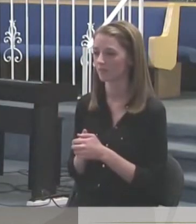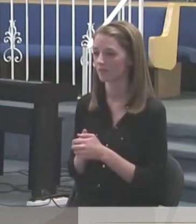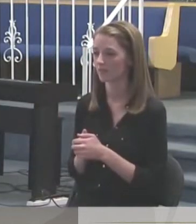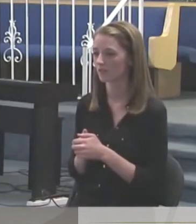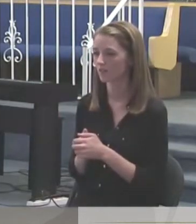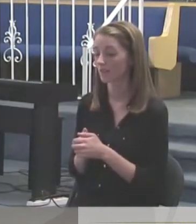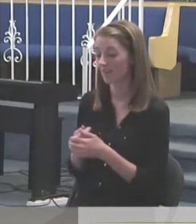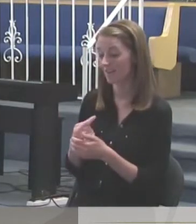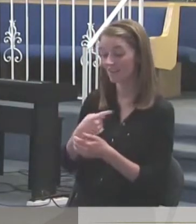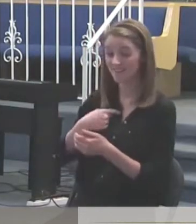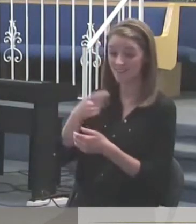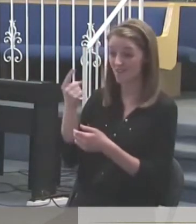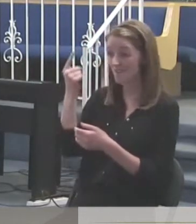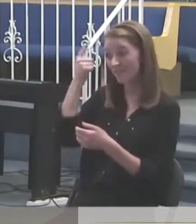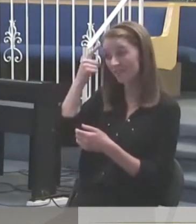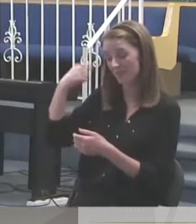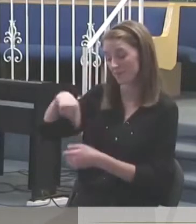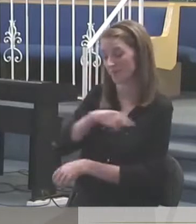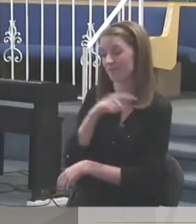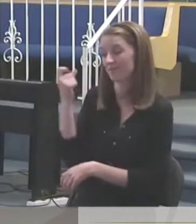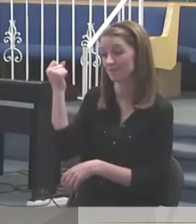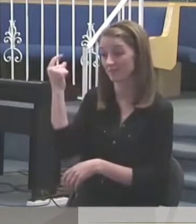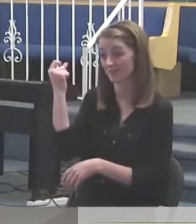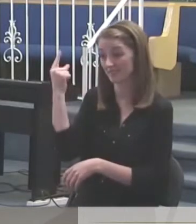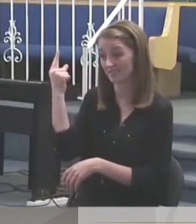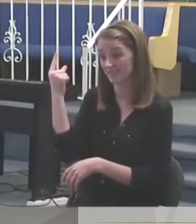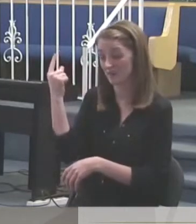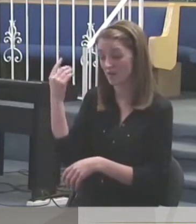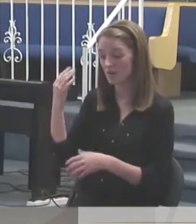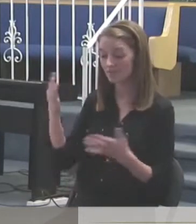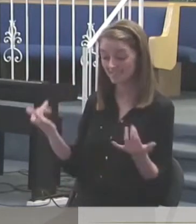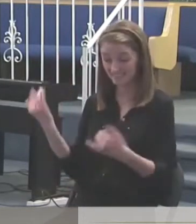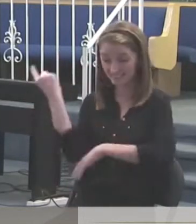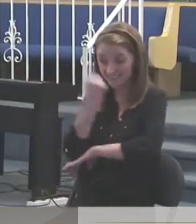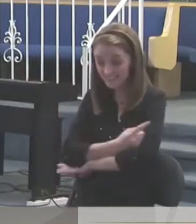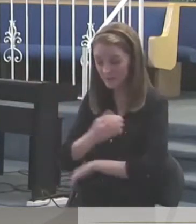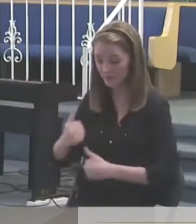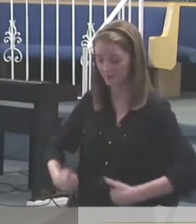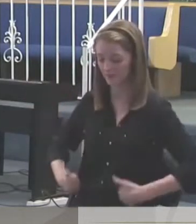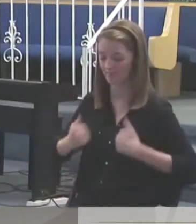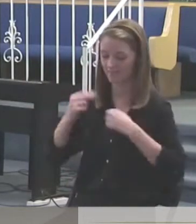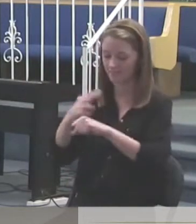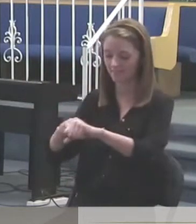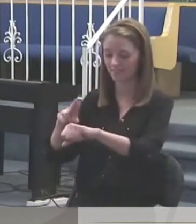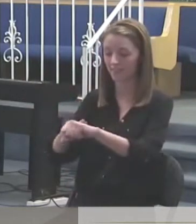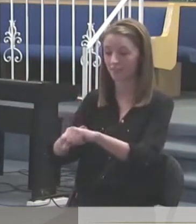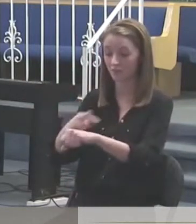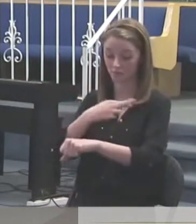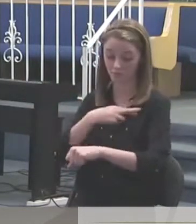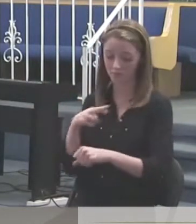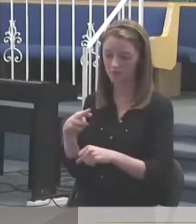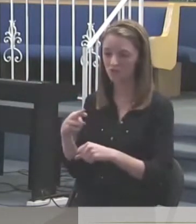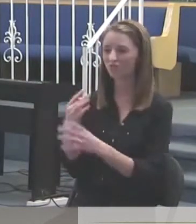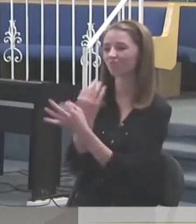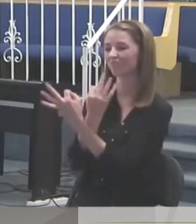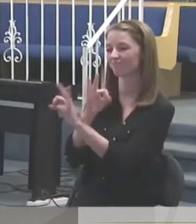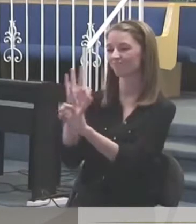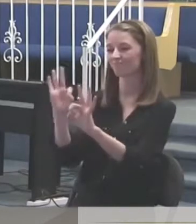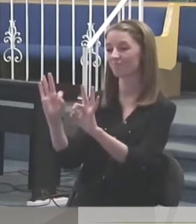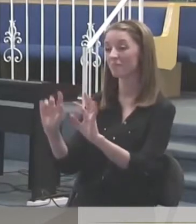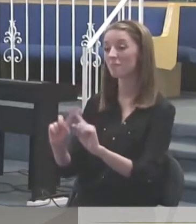I don't think we really get that because we live in a nation where religion is so free. Yeah. But when you are